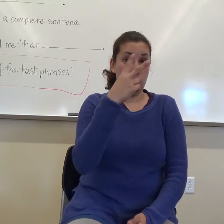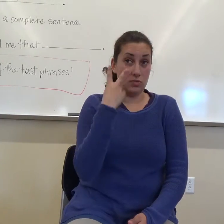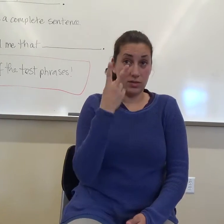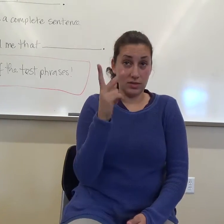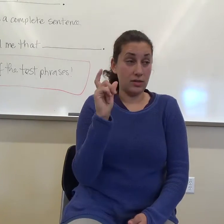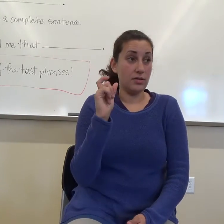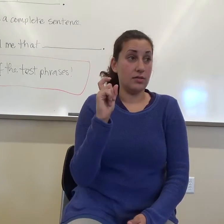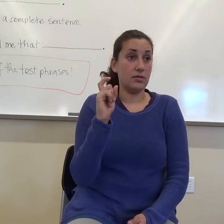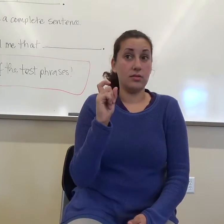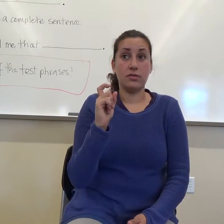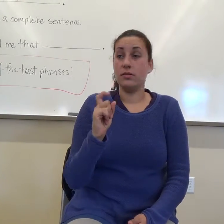Also, But,